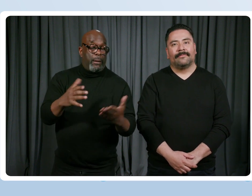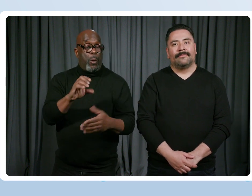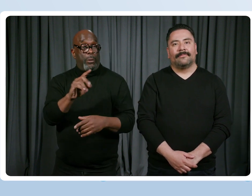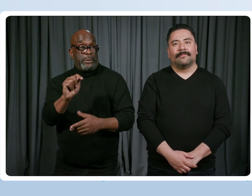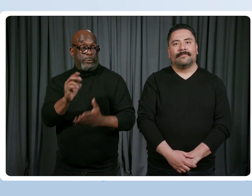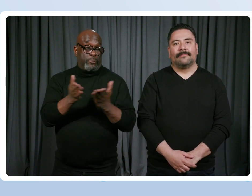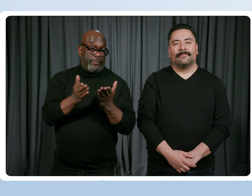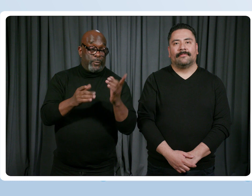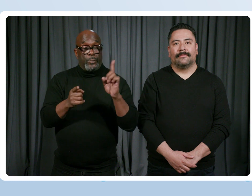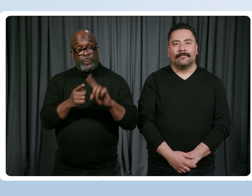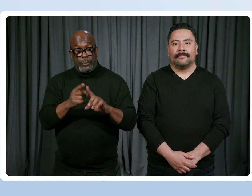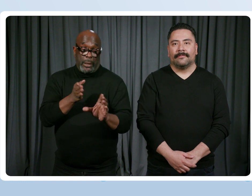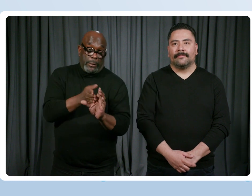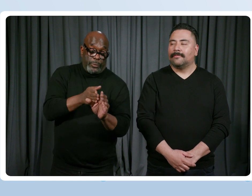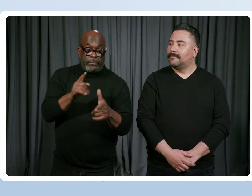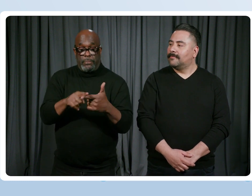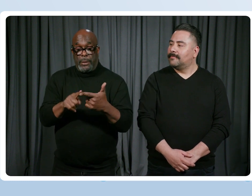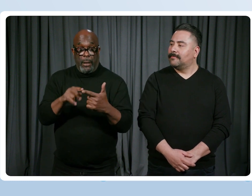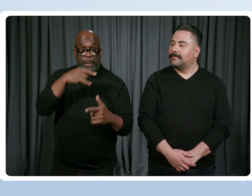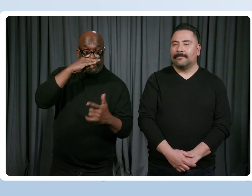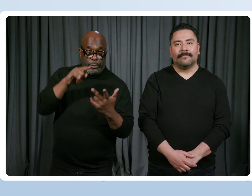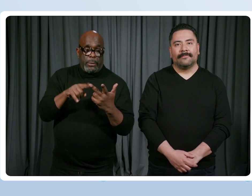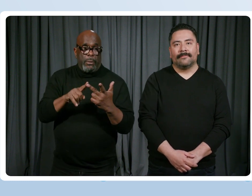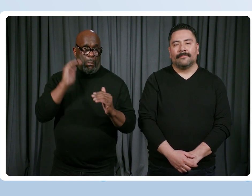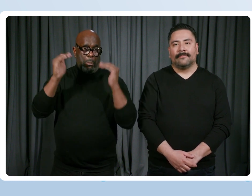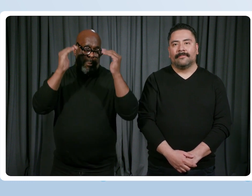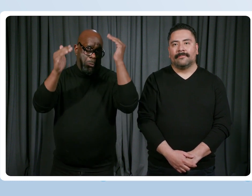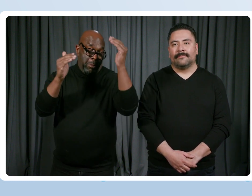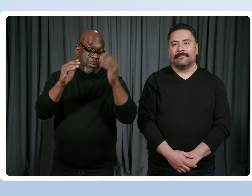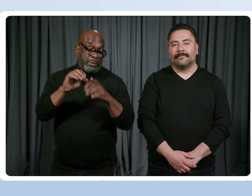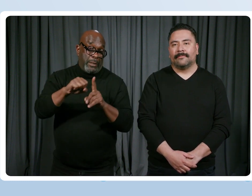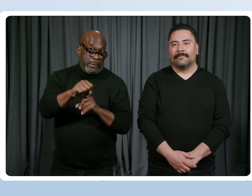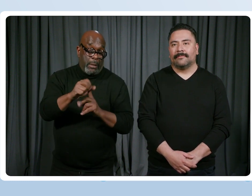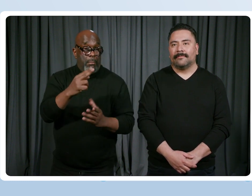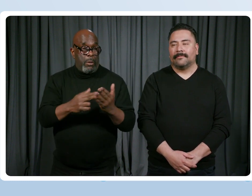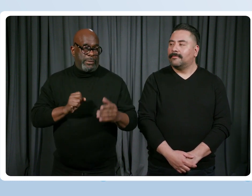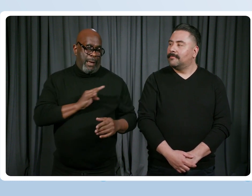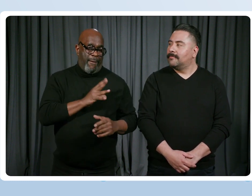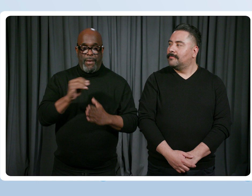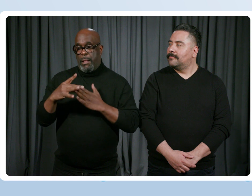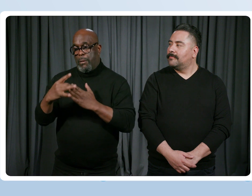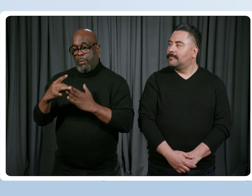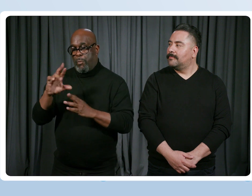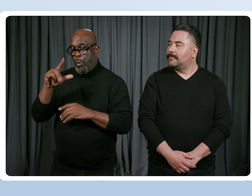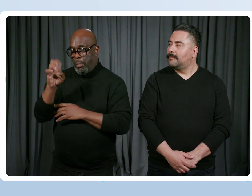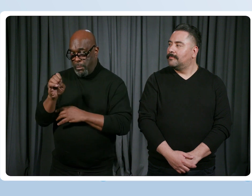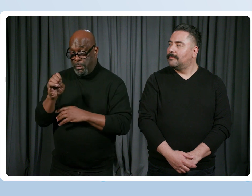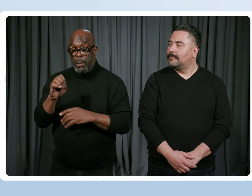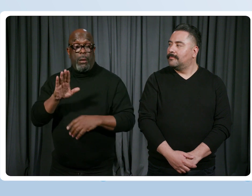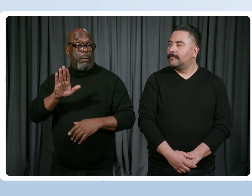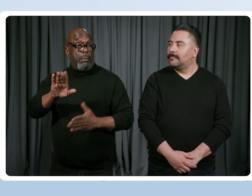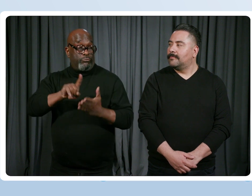therapy services in psychiatric, pediatric, and older adult settings, in both staff and leadership roles. Dr.